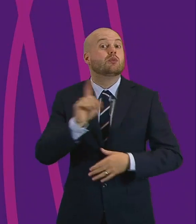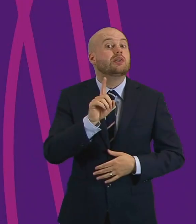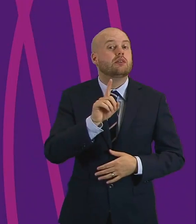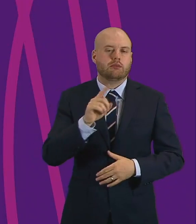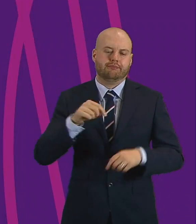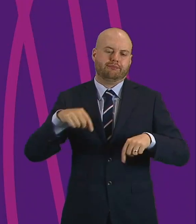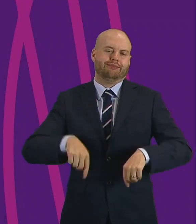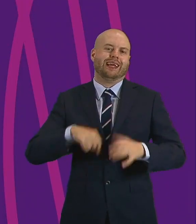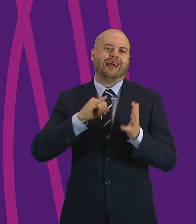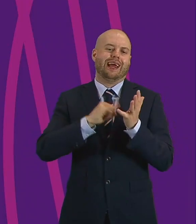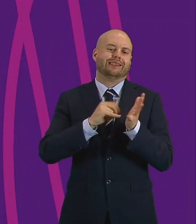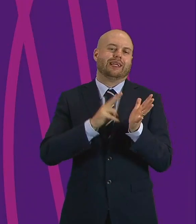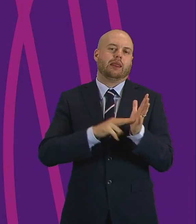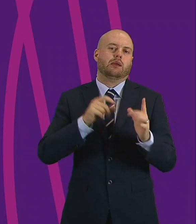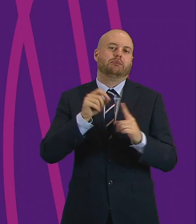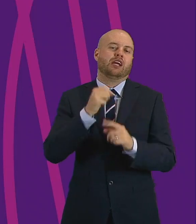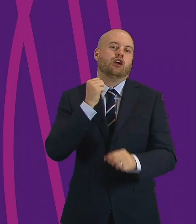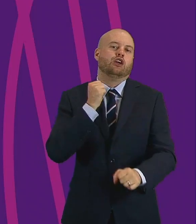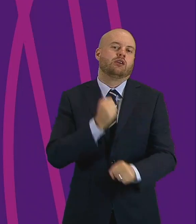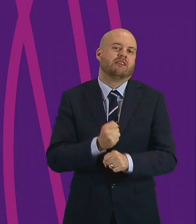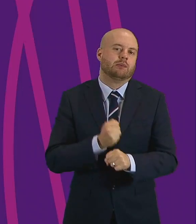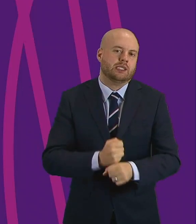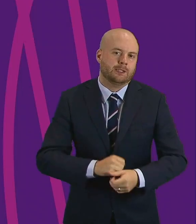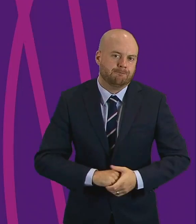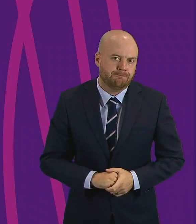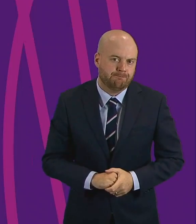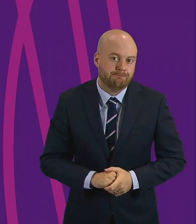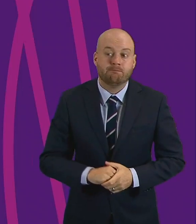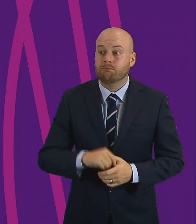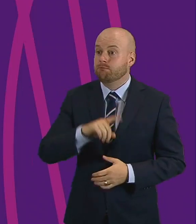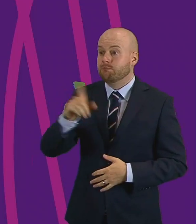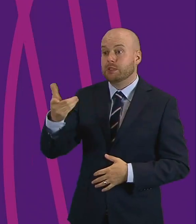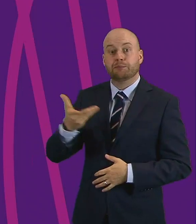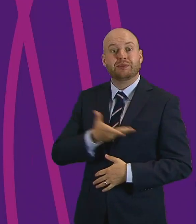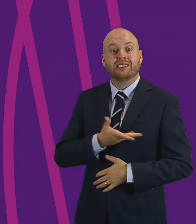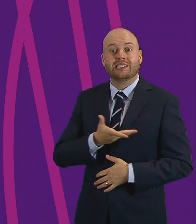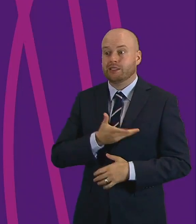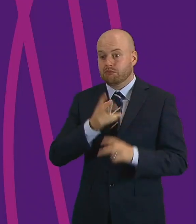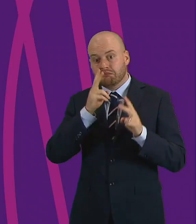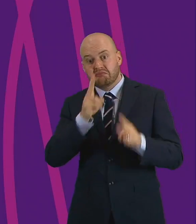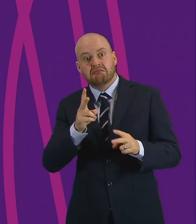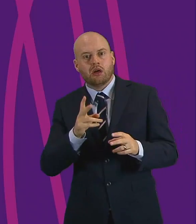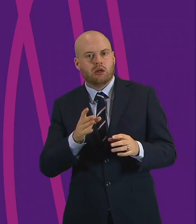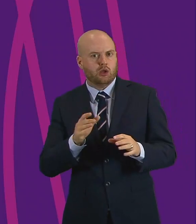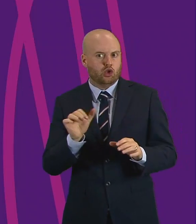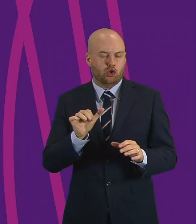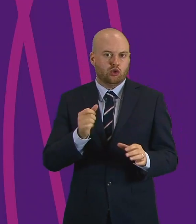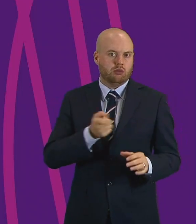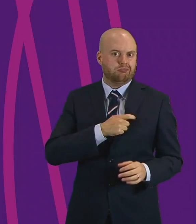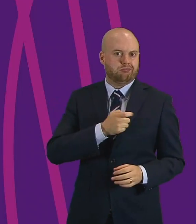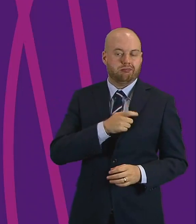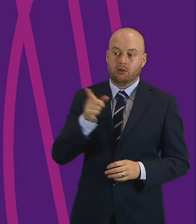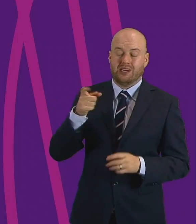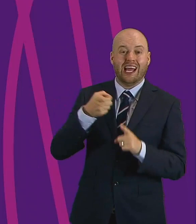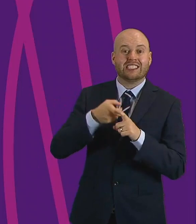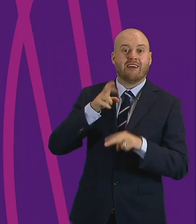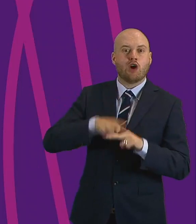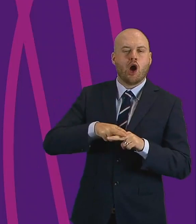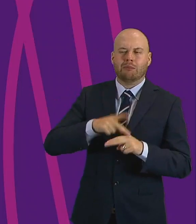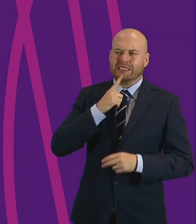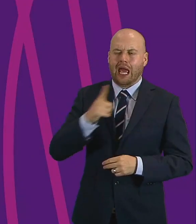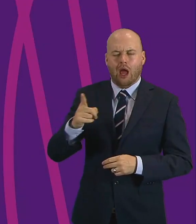government. And nothing strikes fear into business more than Kate Forbes saying that the SNP will use their